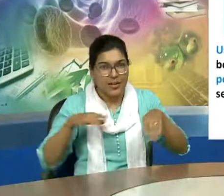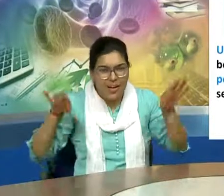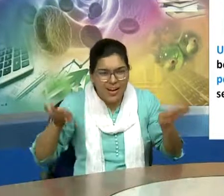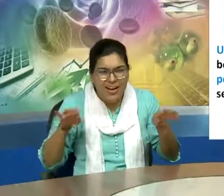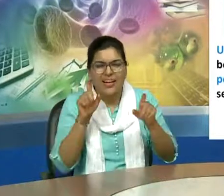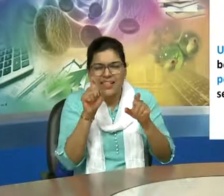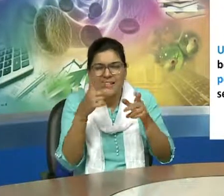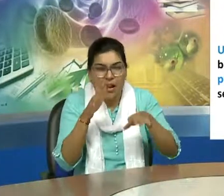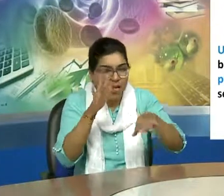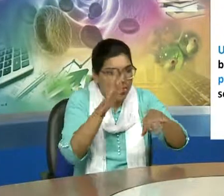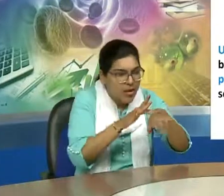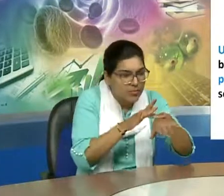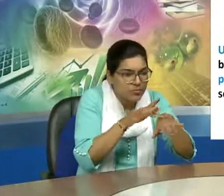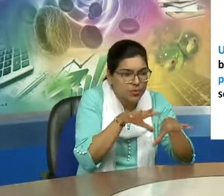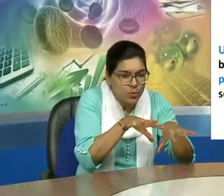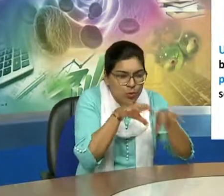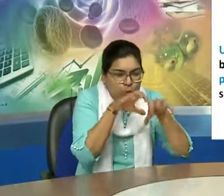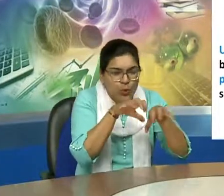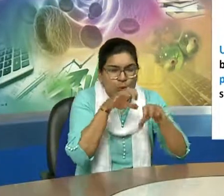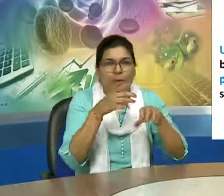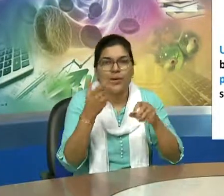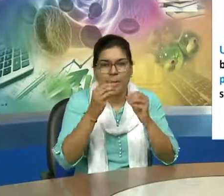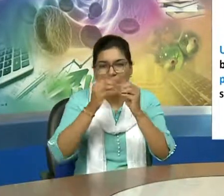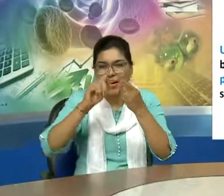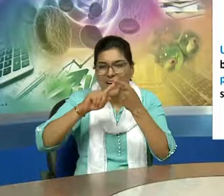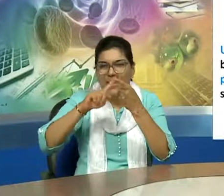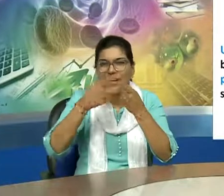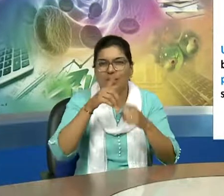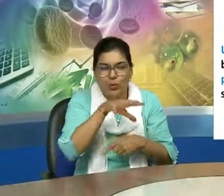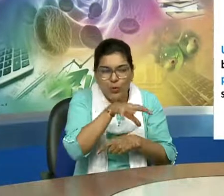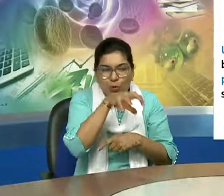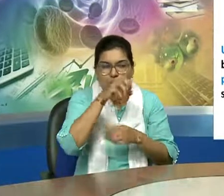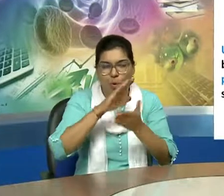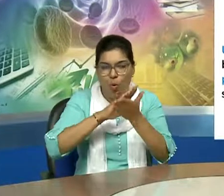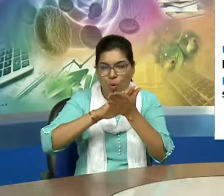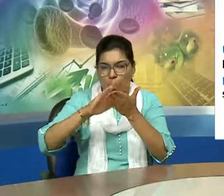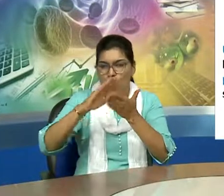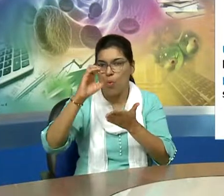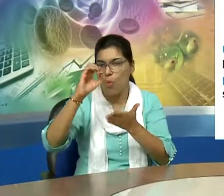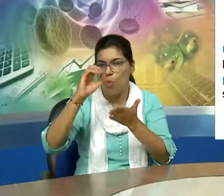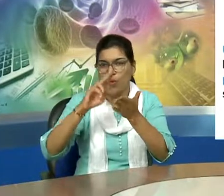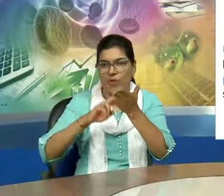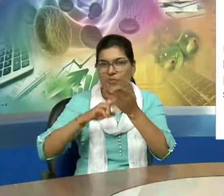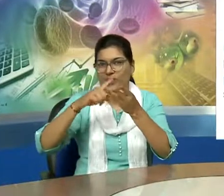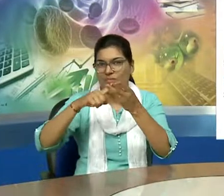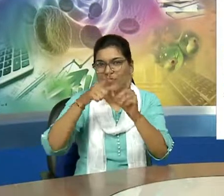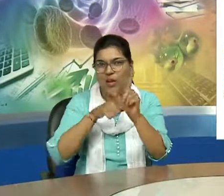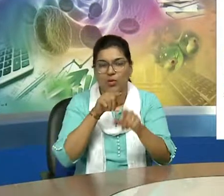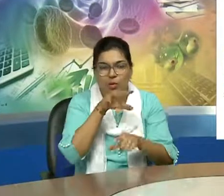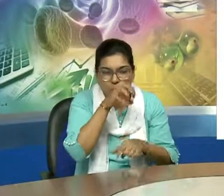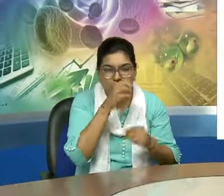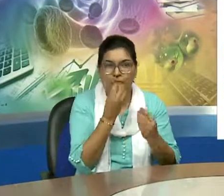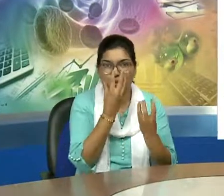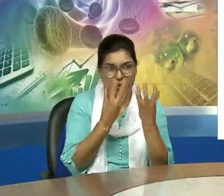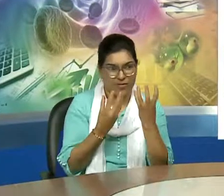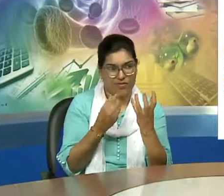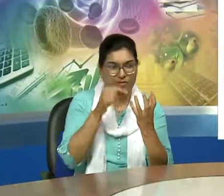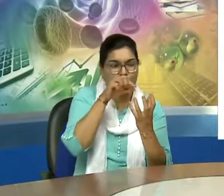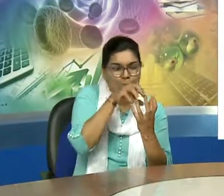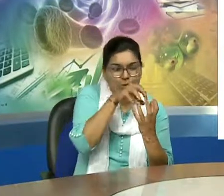So all those pollination occurs because of birds and honeybees, all